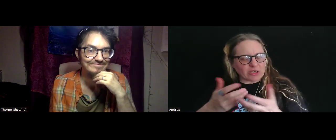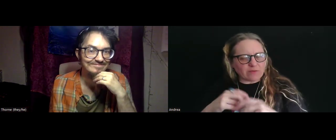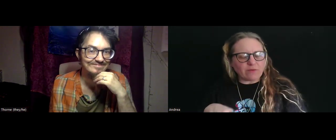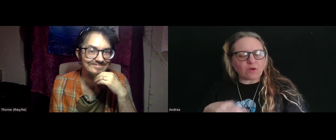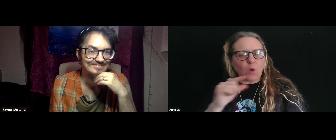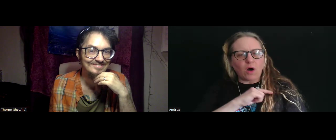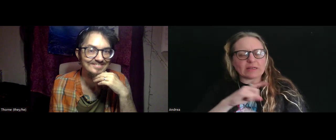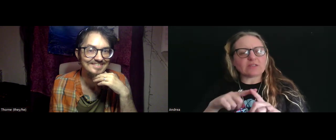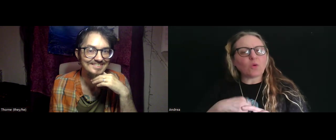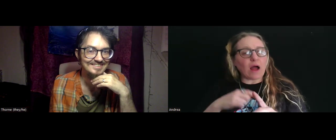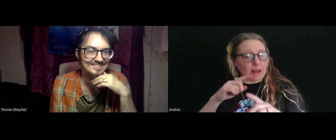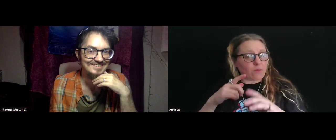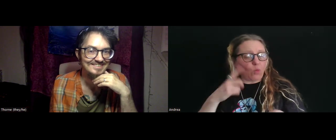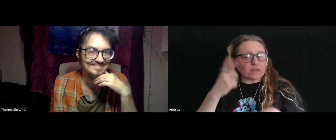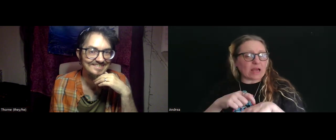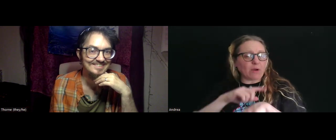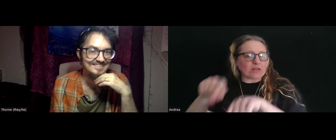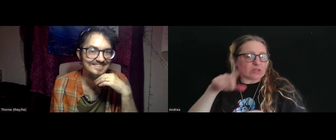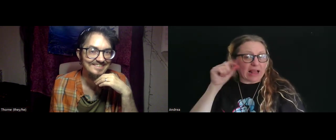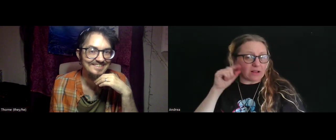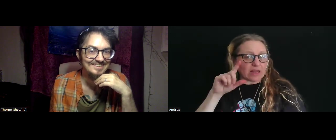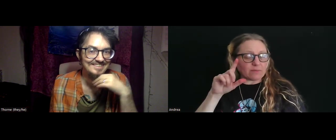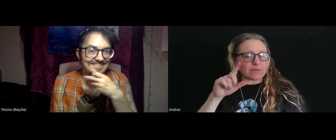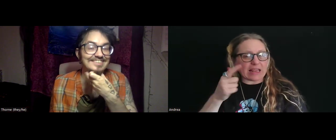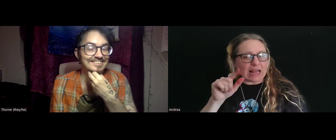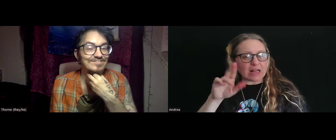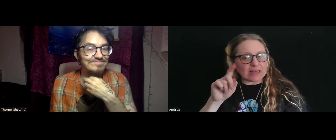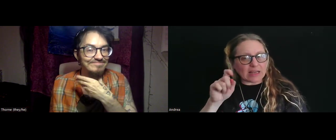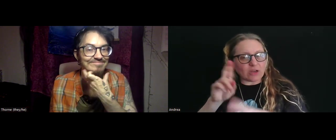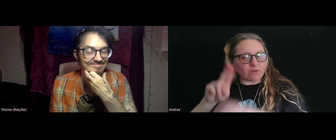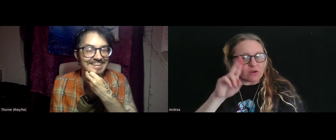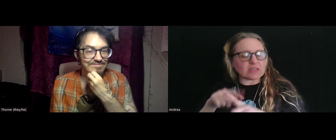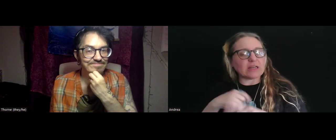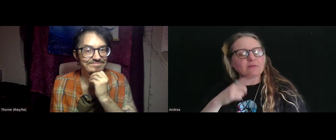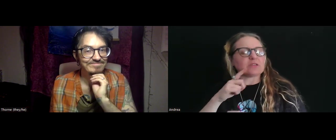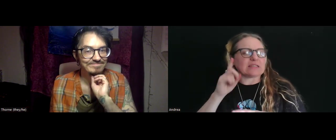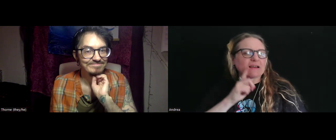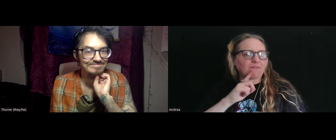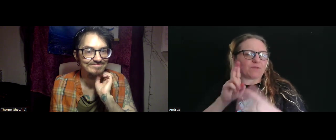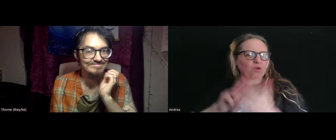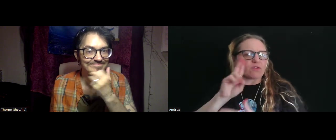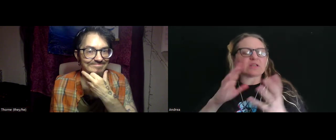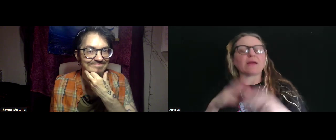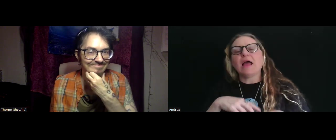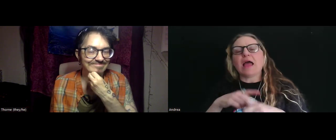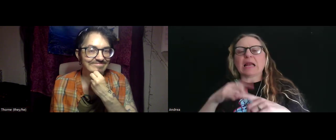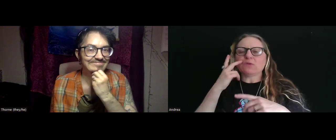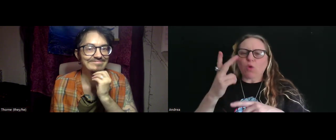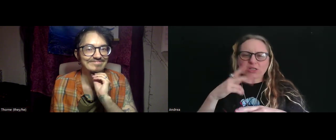interaction quality. So one time I went to Gallaudet University, it's the deaf university, and I was watching